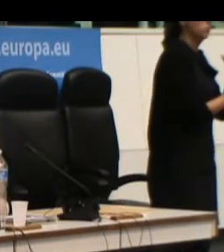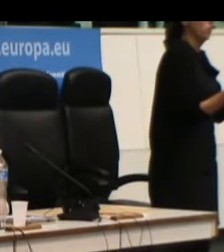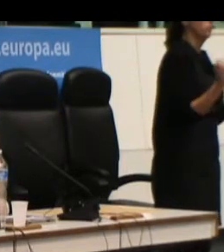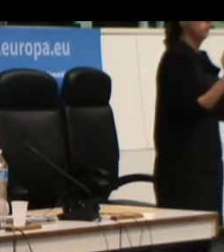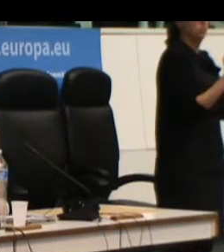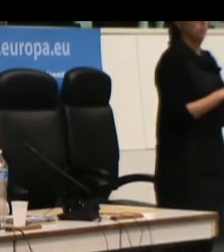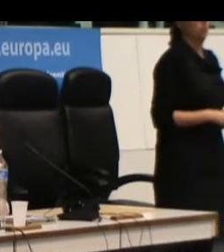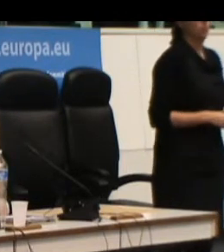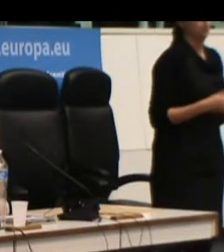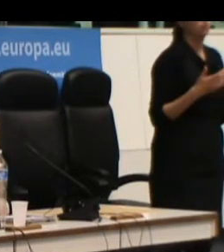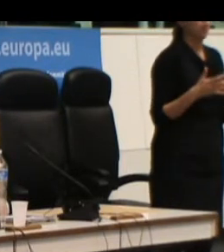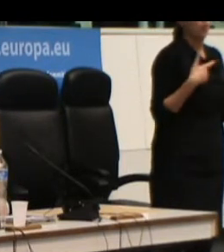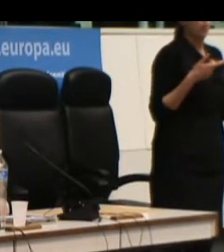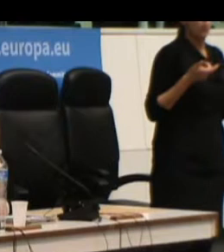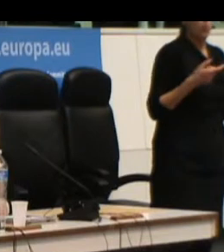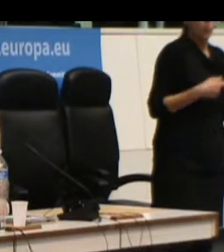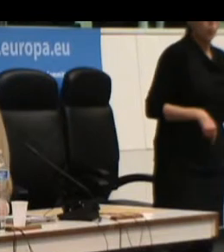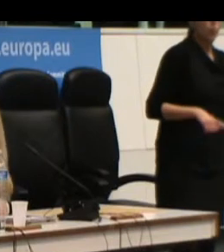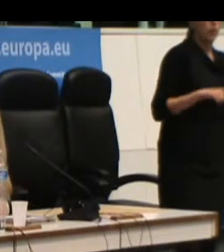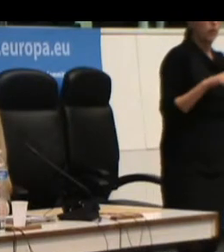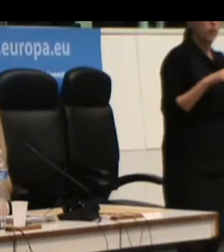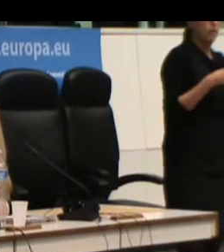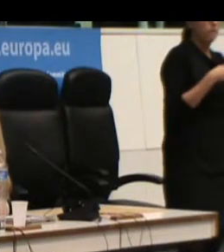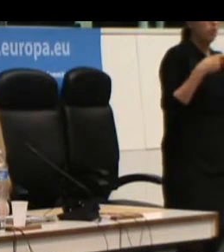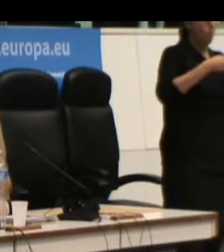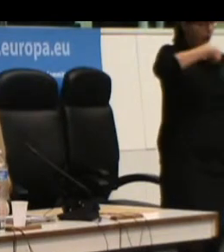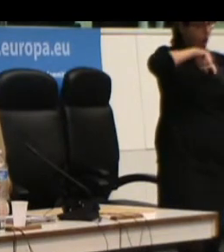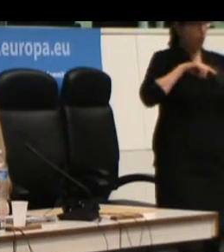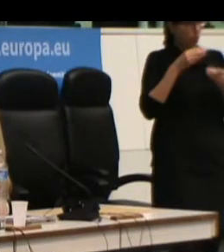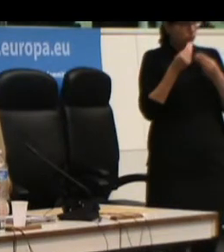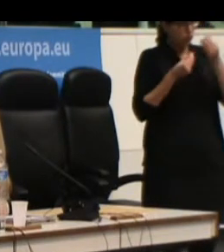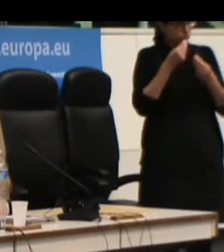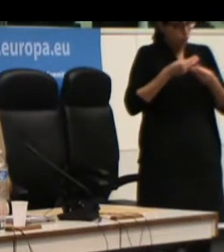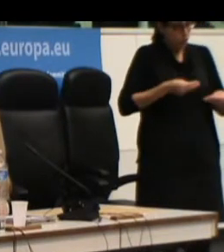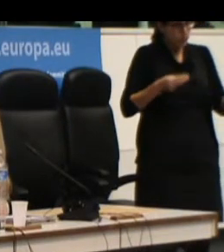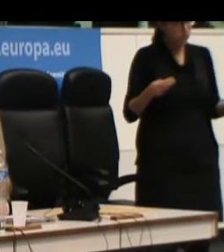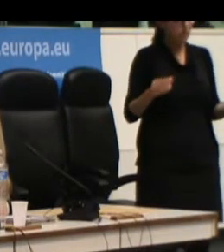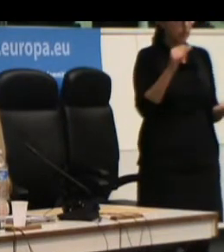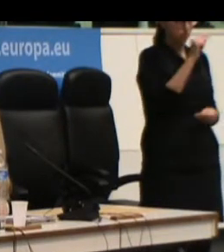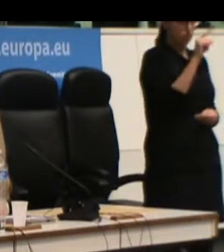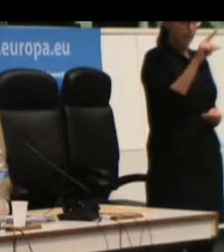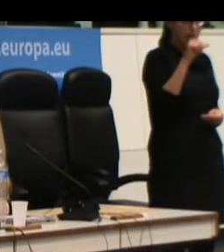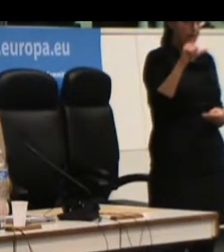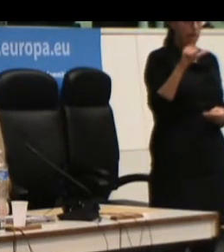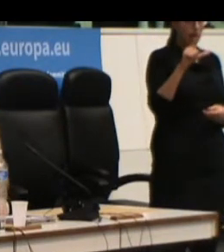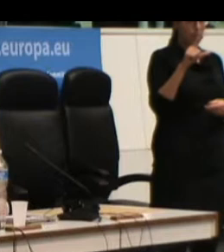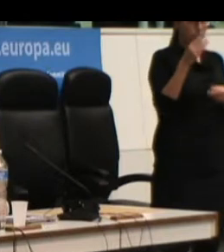And so we have managed to gain from our own resources, from GLL's profits,